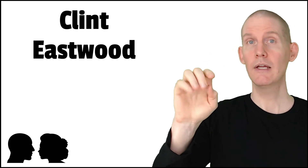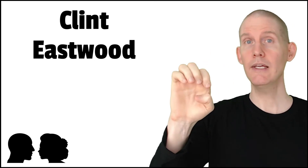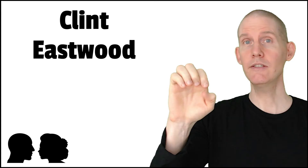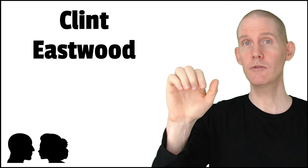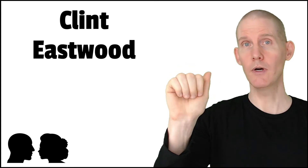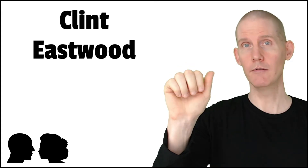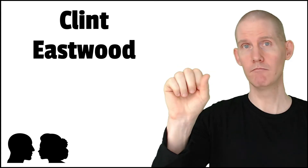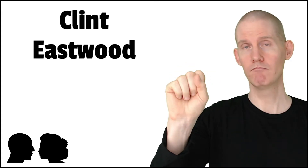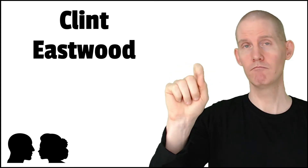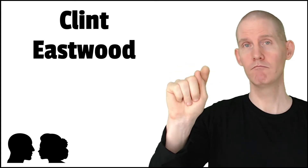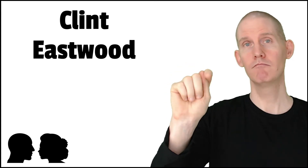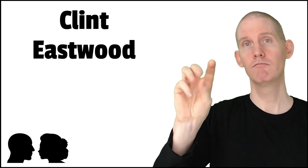Eastwood.